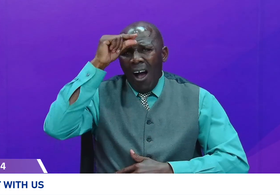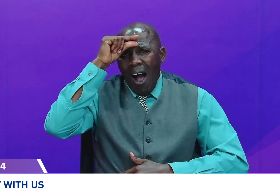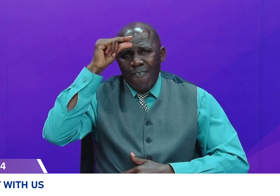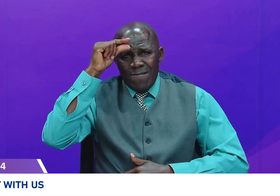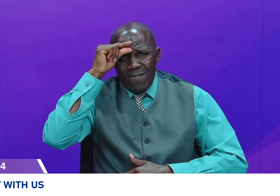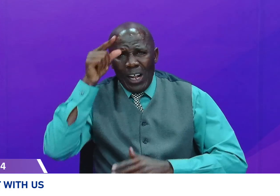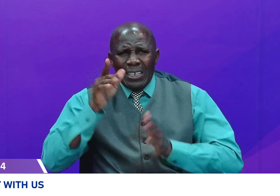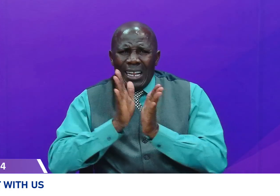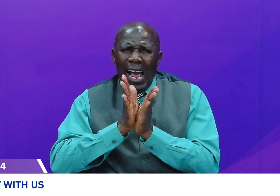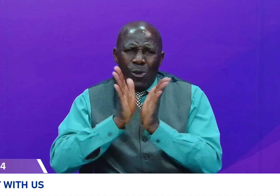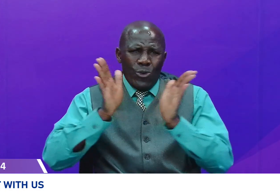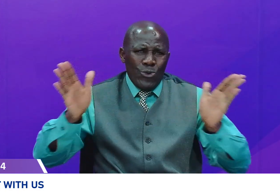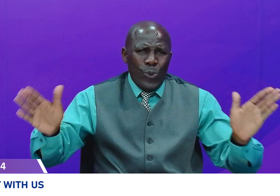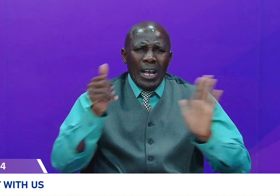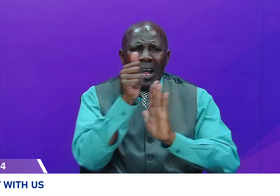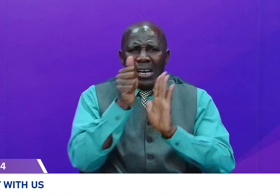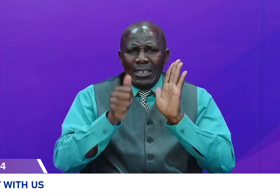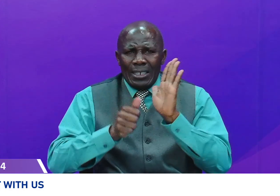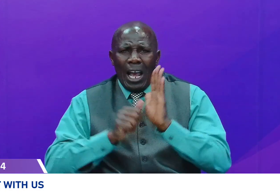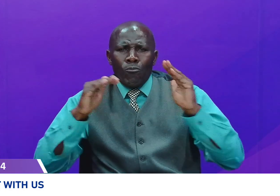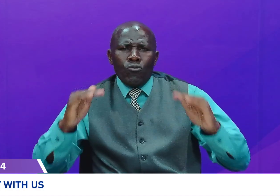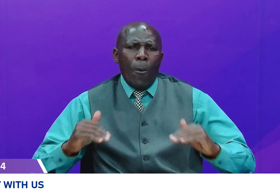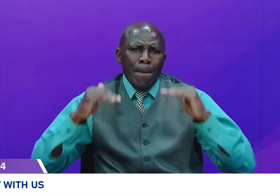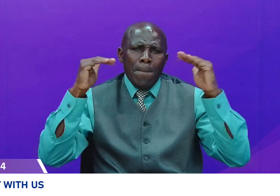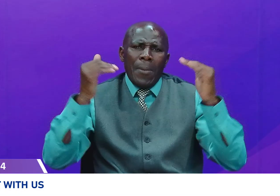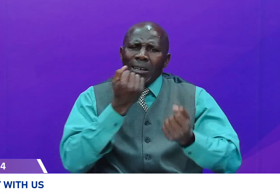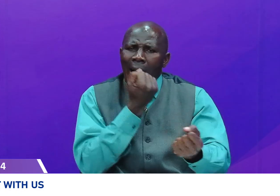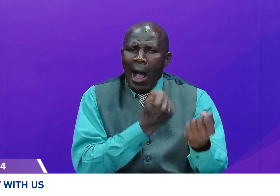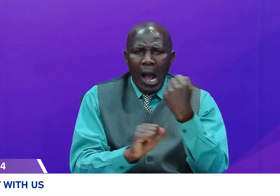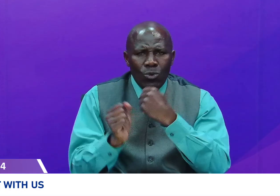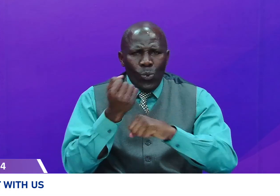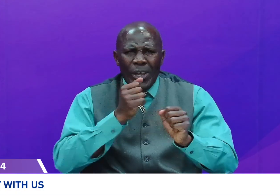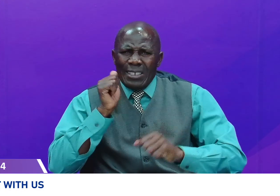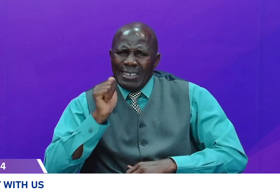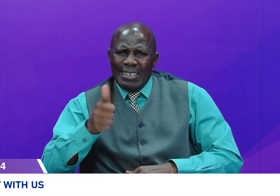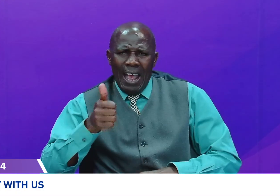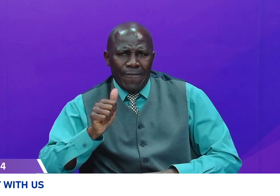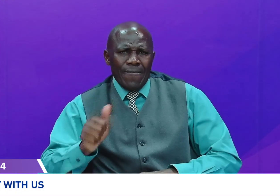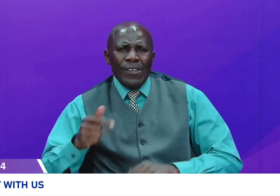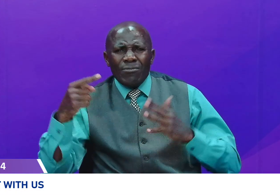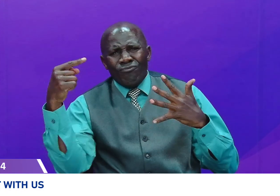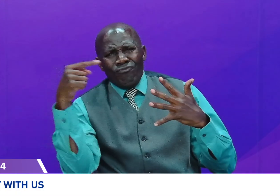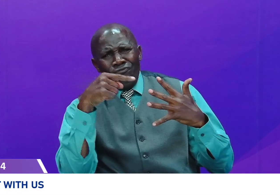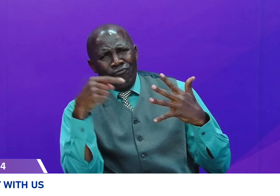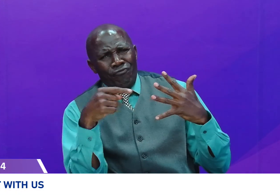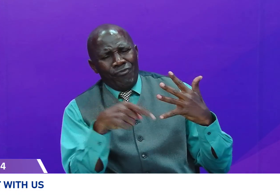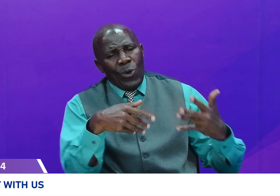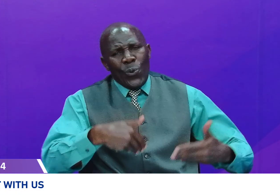investment will be key to the success of the initiative. He added that the project reflects the